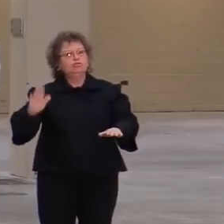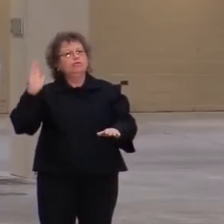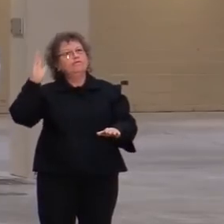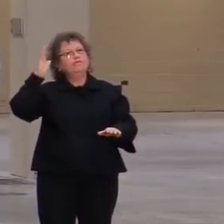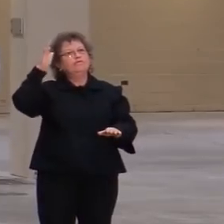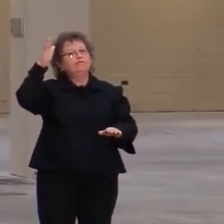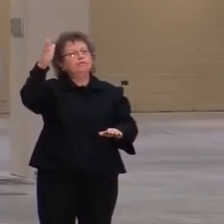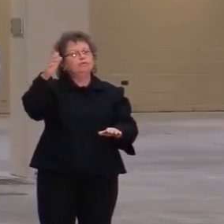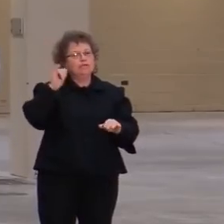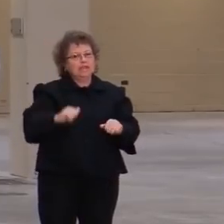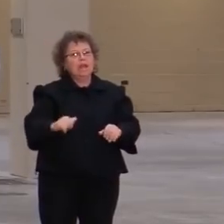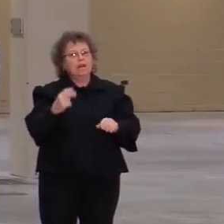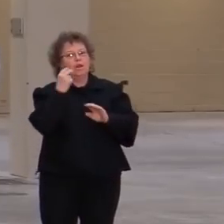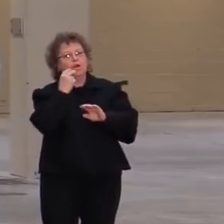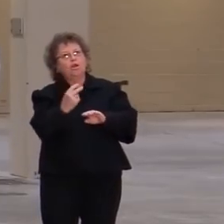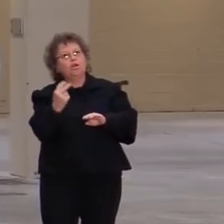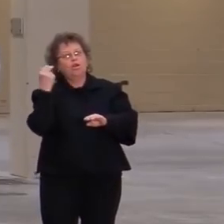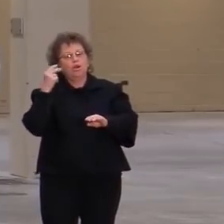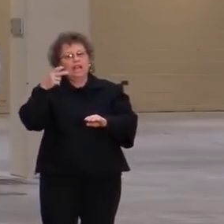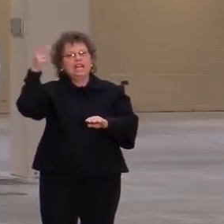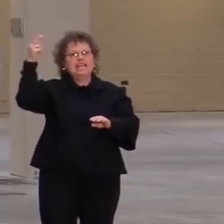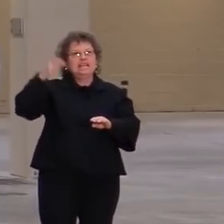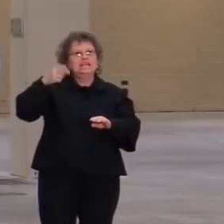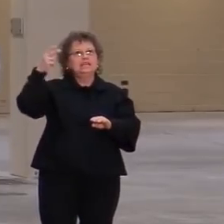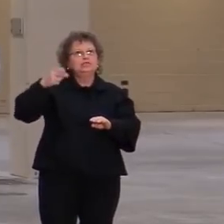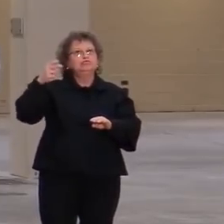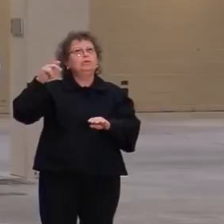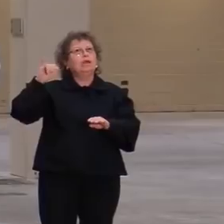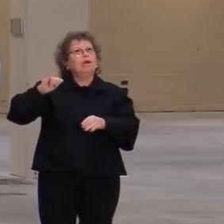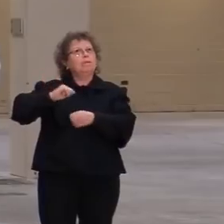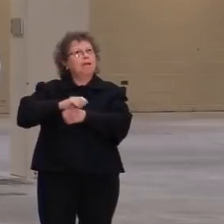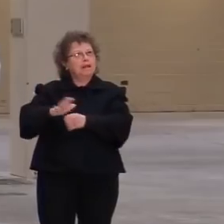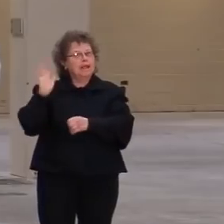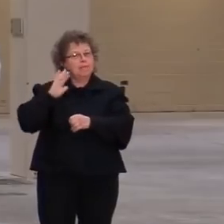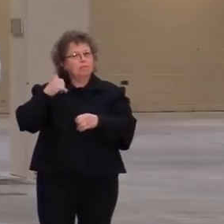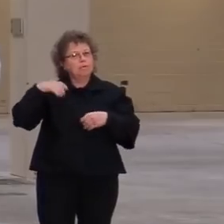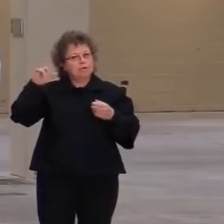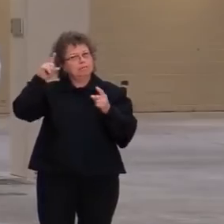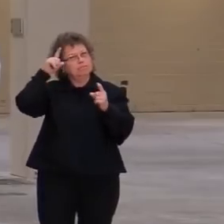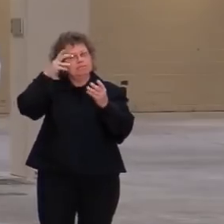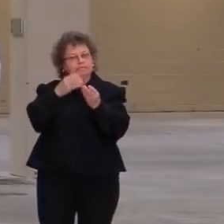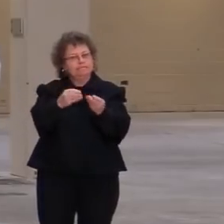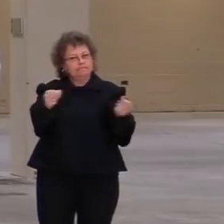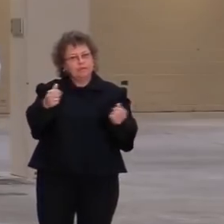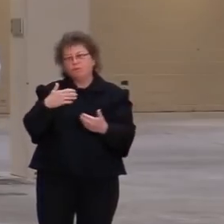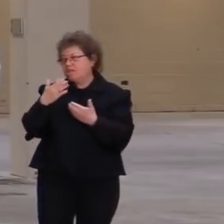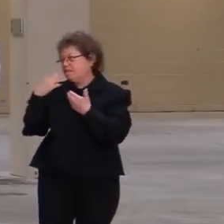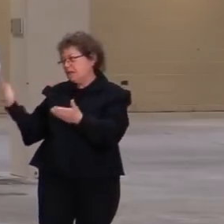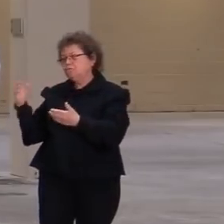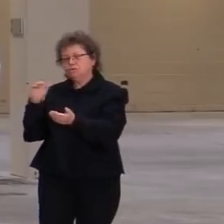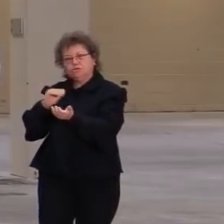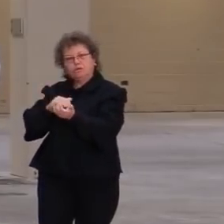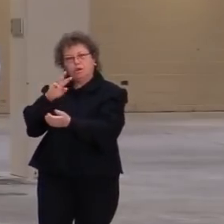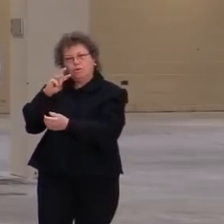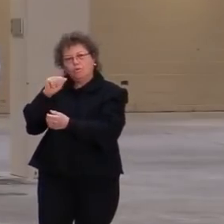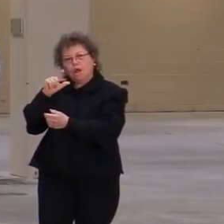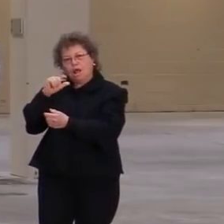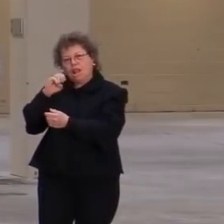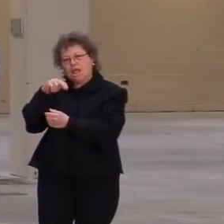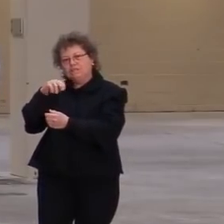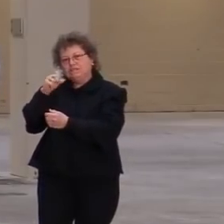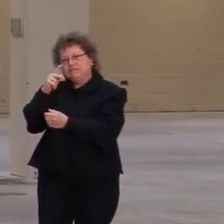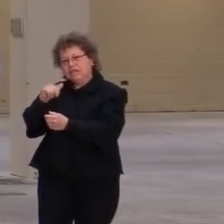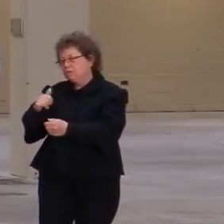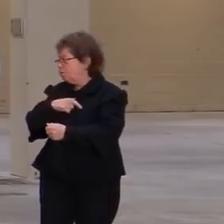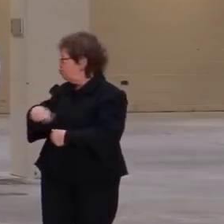to find that we ever did have such a pandemic. And we thank you, Dr. Walensky, and we're very proud of you for all of the work which you